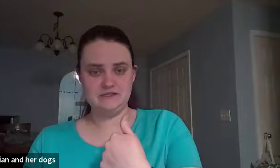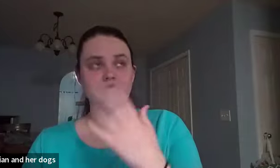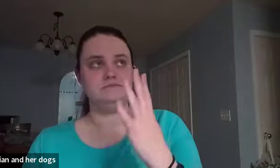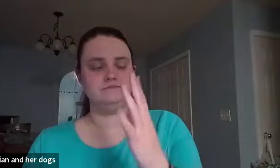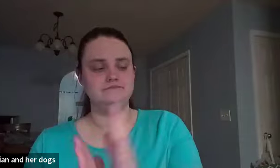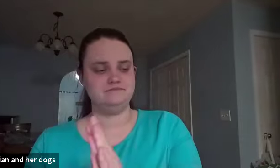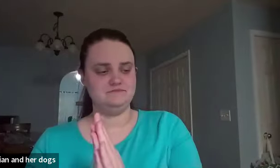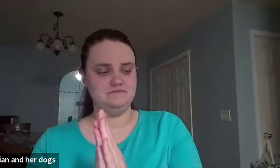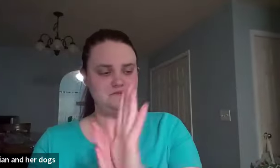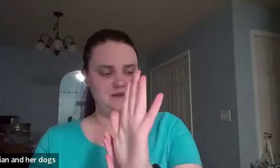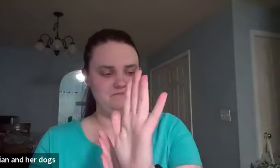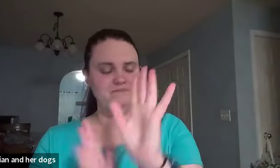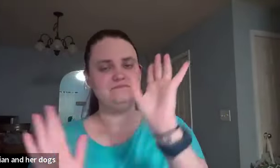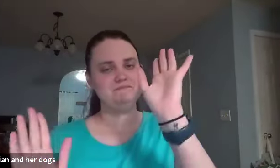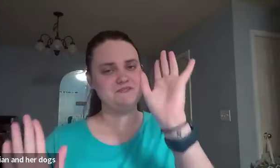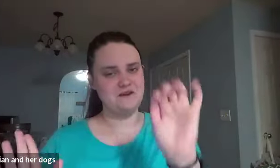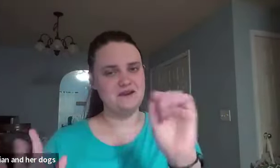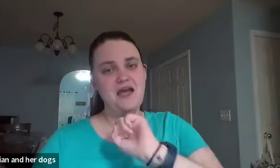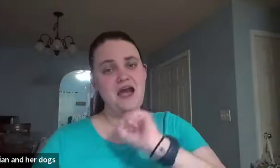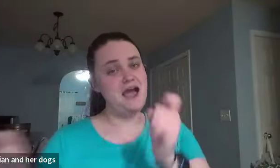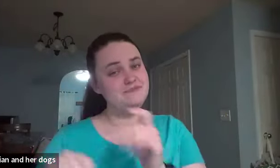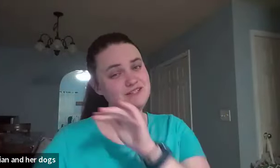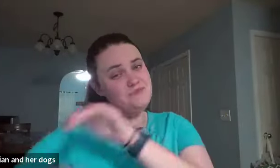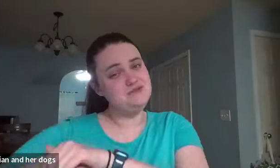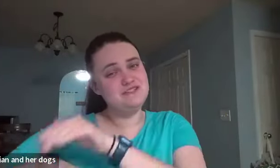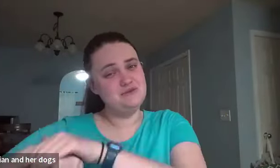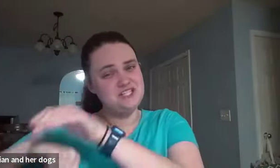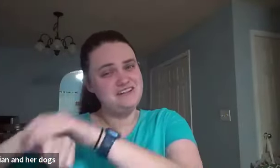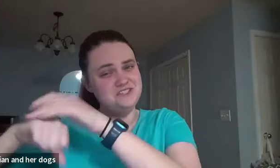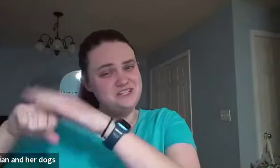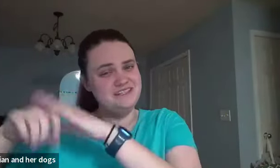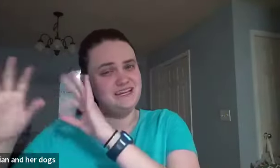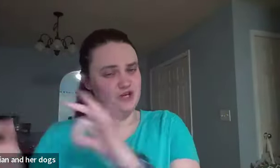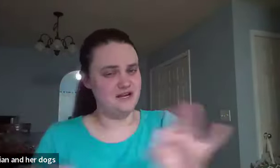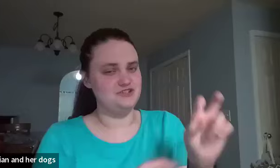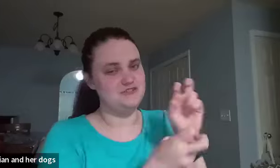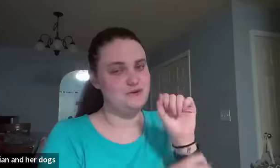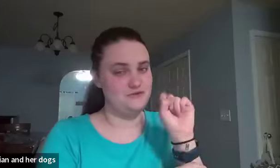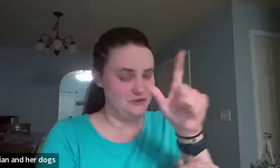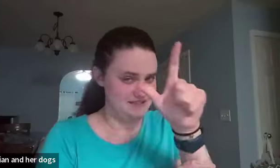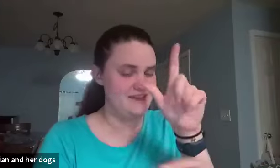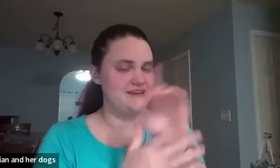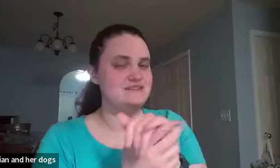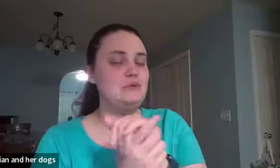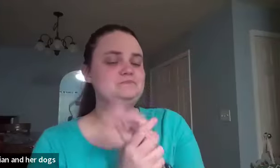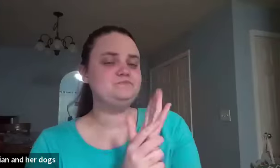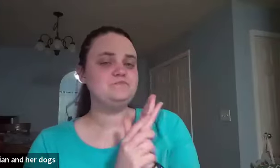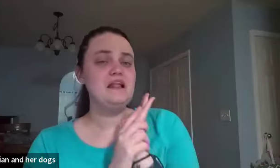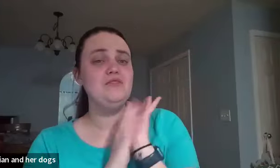pickles. Okay. Sorry. I'm doing so much English sentencing and I'm trying to transfer fully into the ASL.